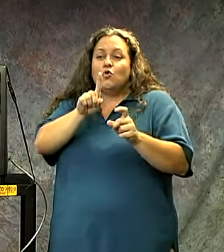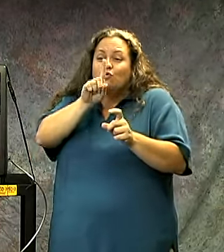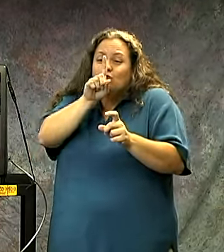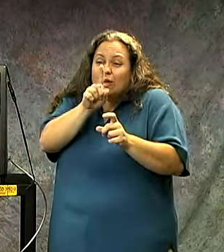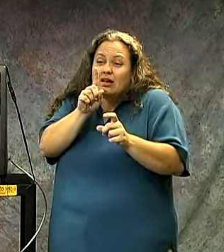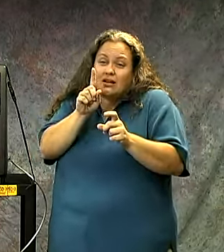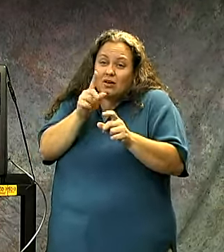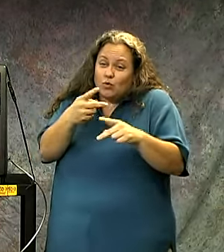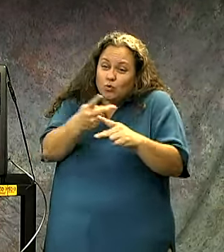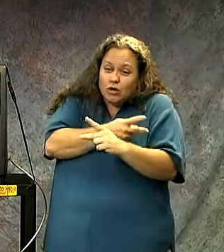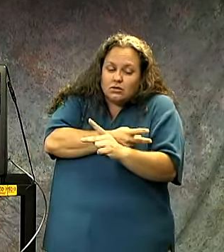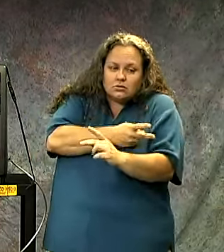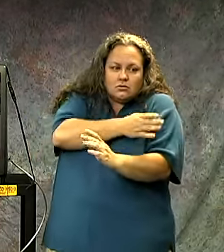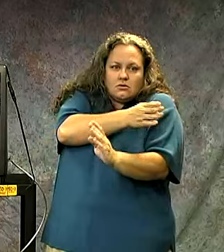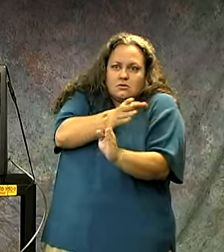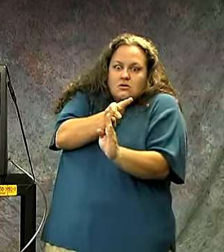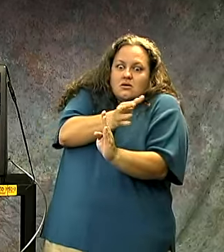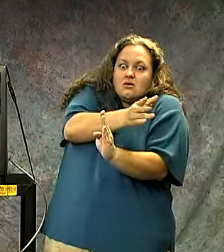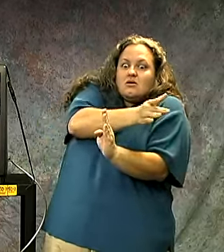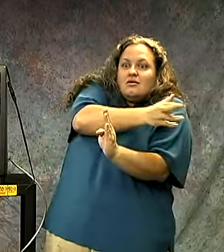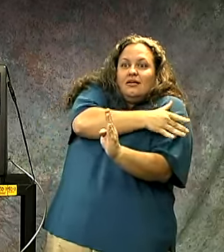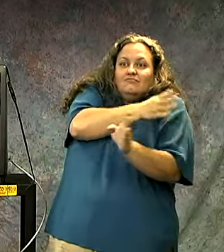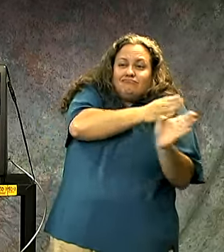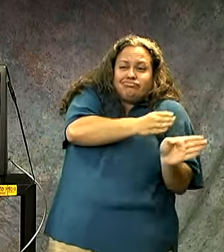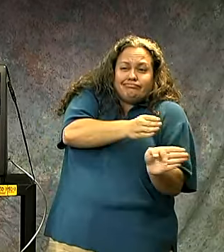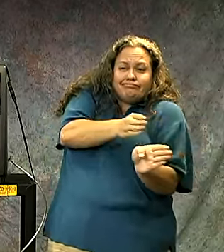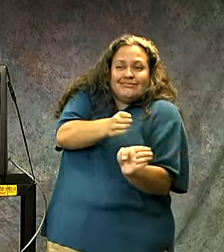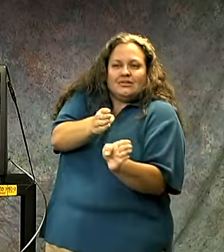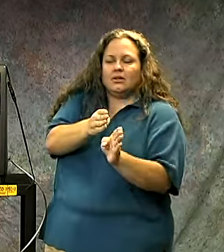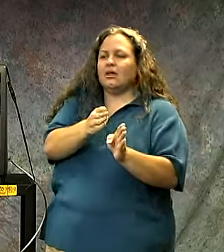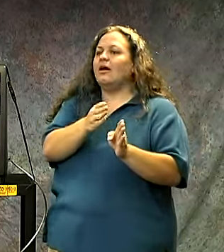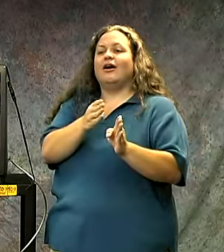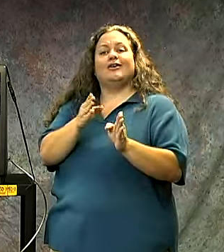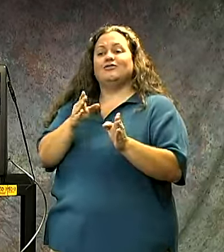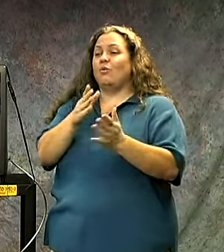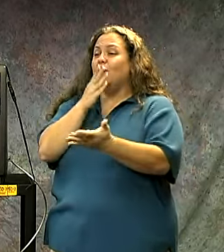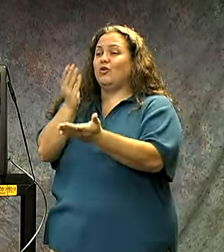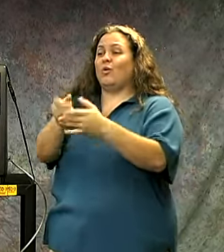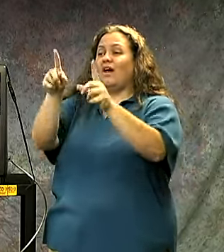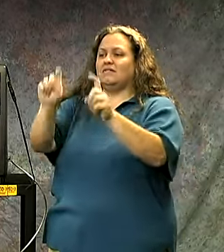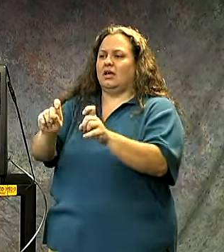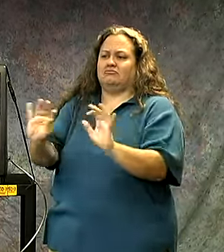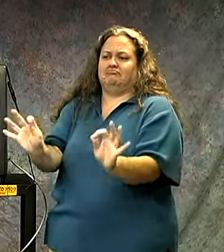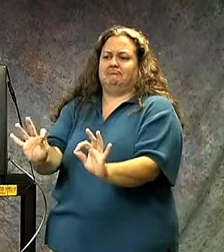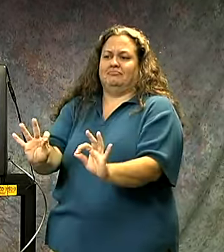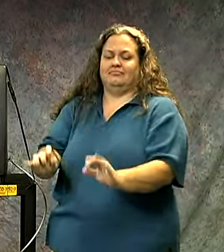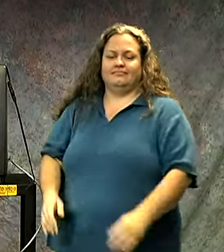worst part of it is getting ready for it. The tests themselves are a piece of cake.